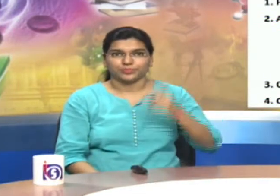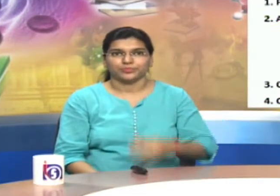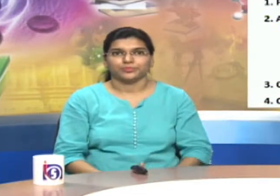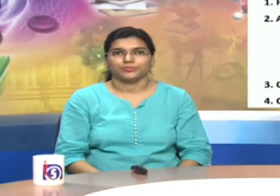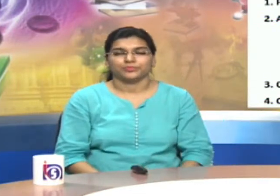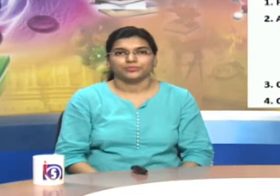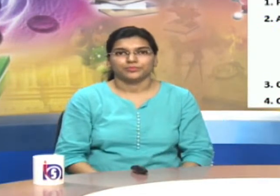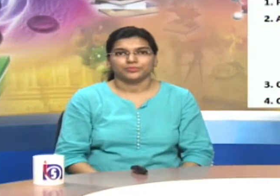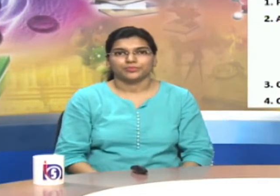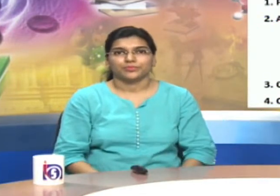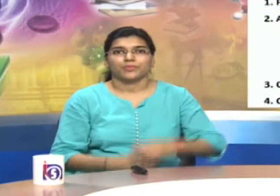Second word is